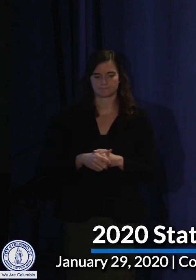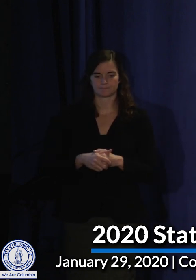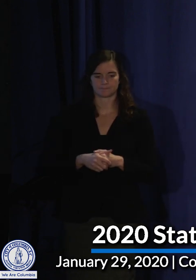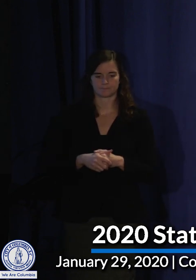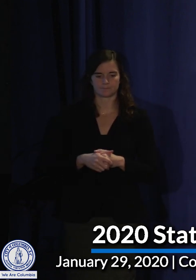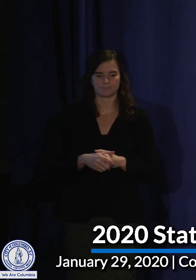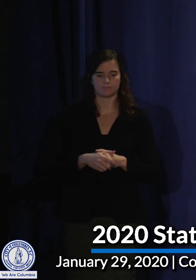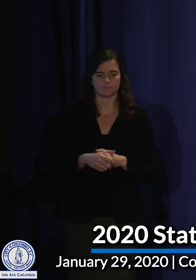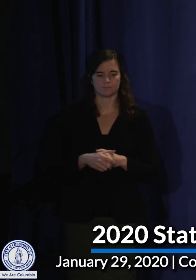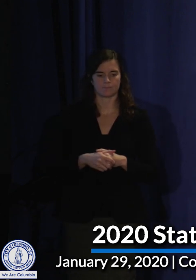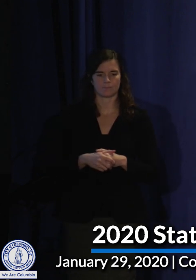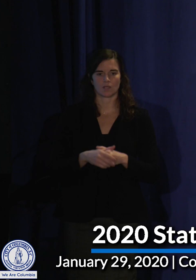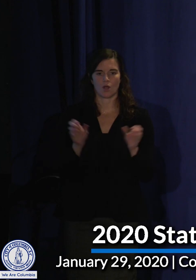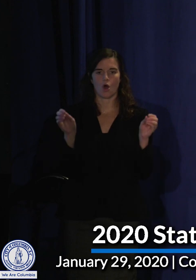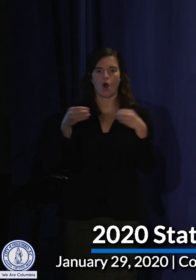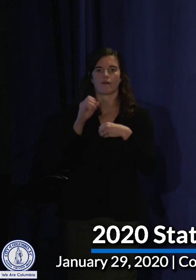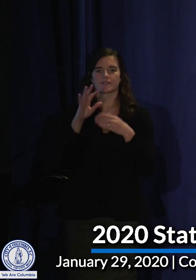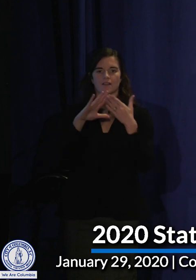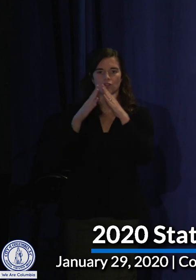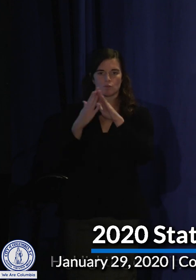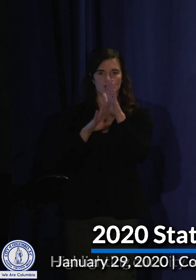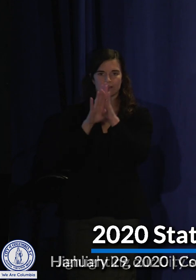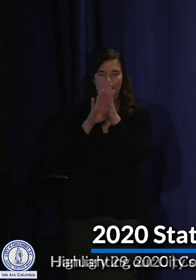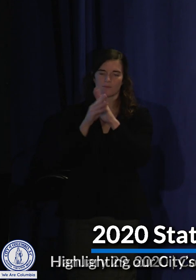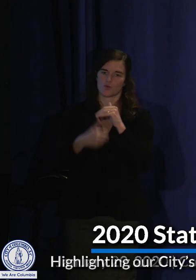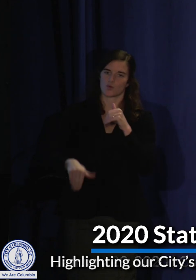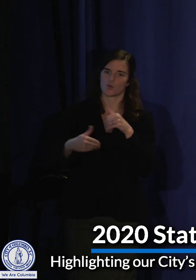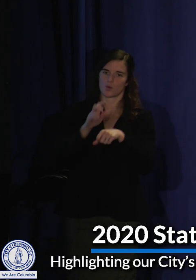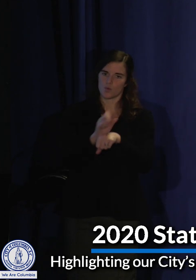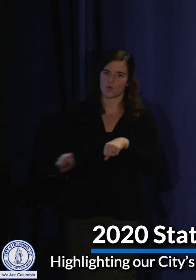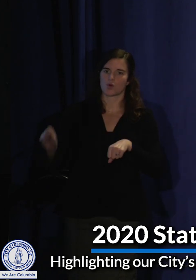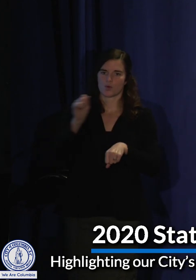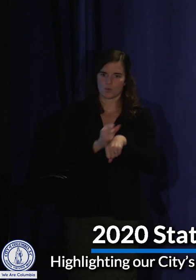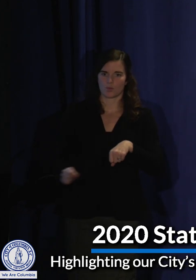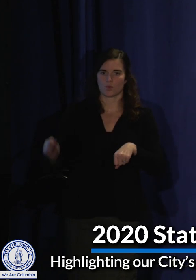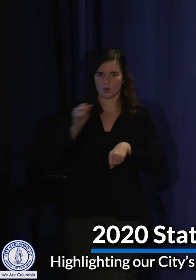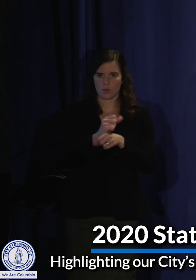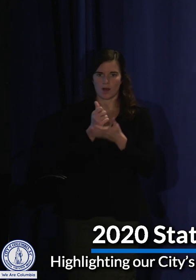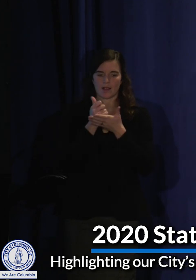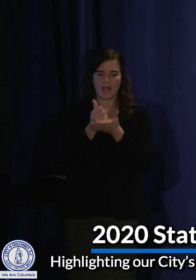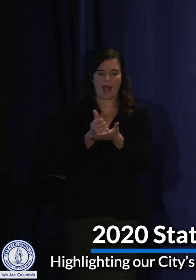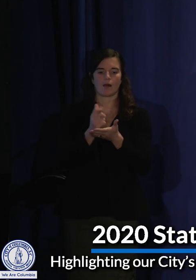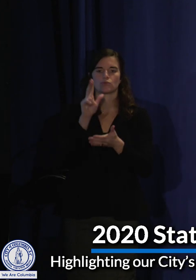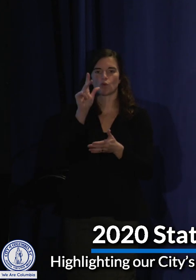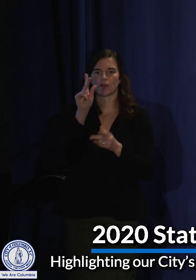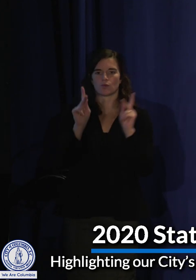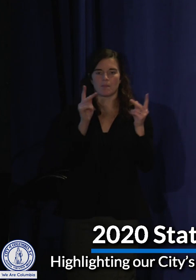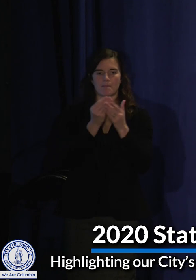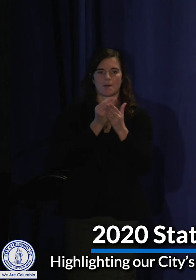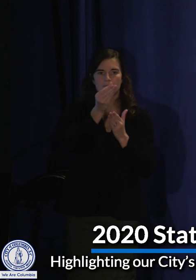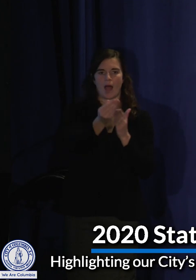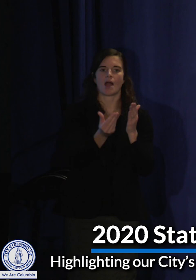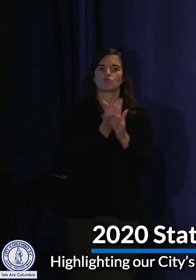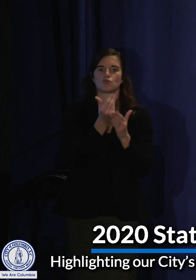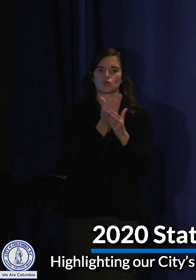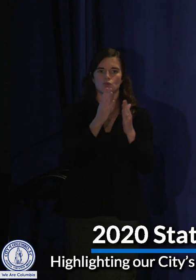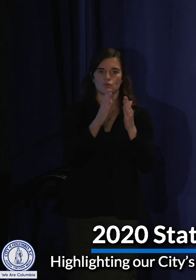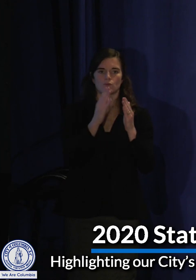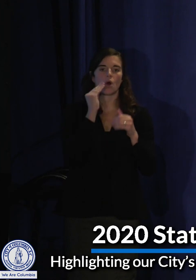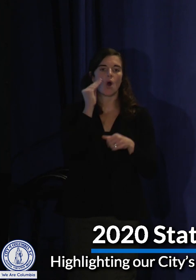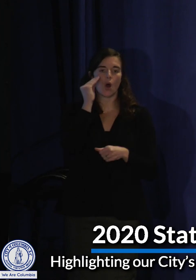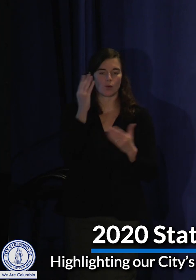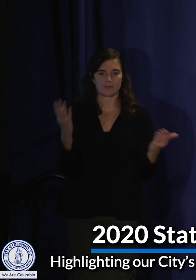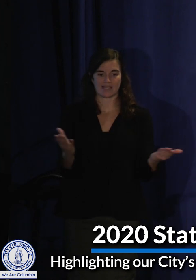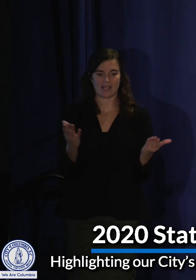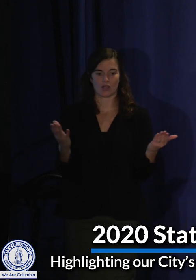Our Office of Community Development, hard at work, assisted 23 people in purchasing new homes through unique home loans here in the